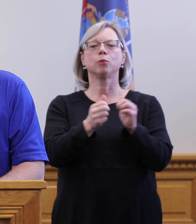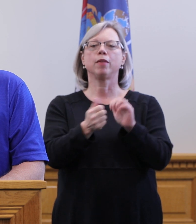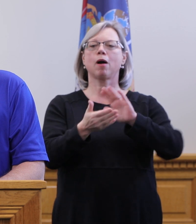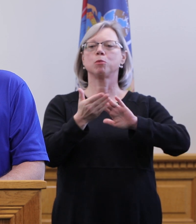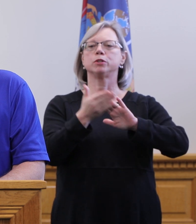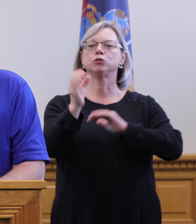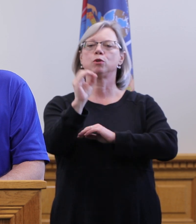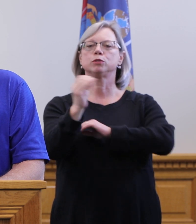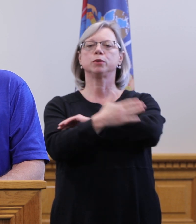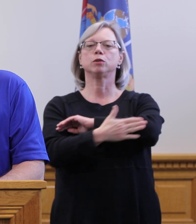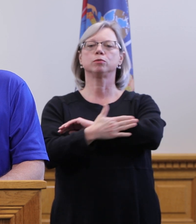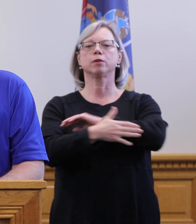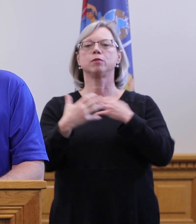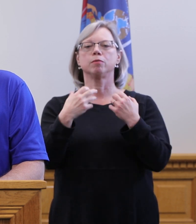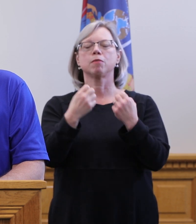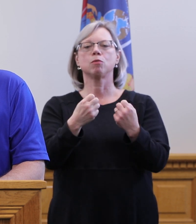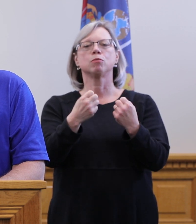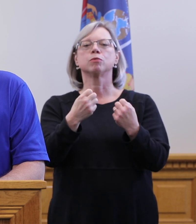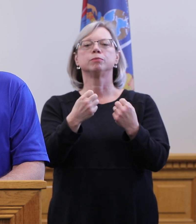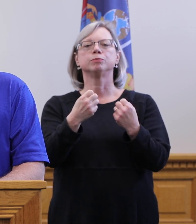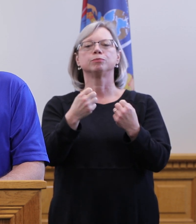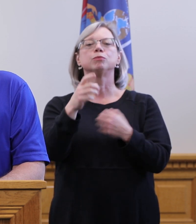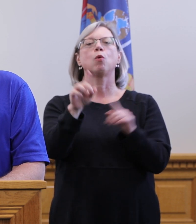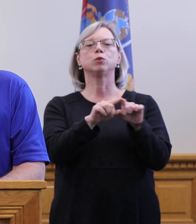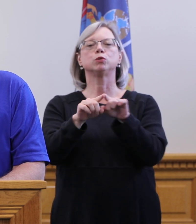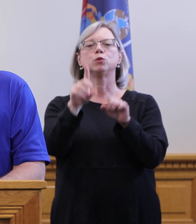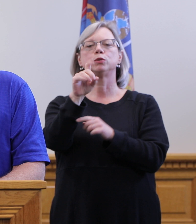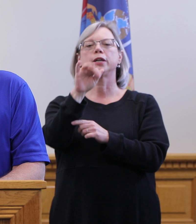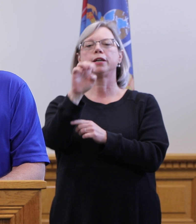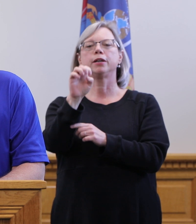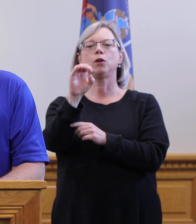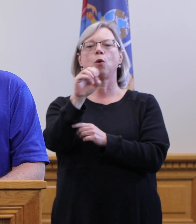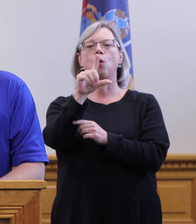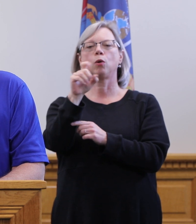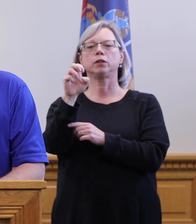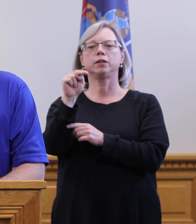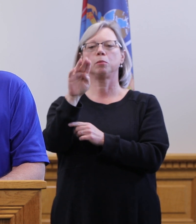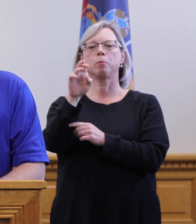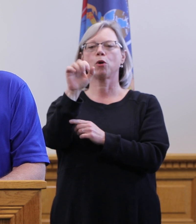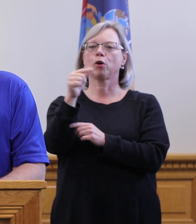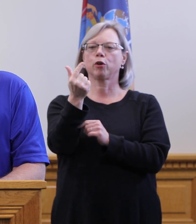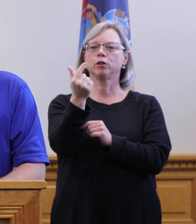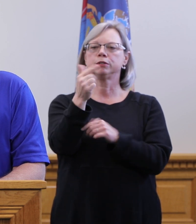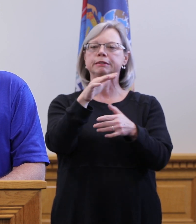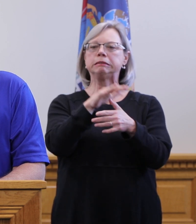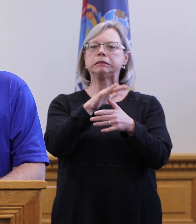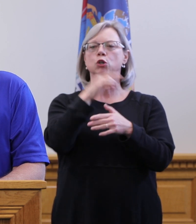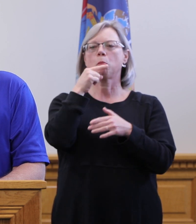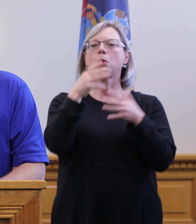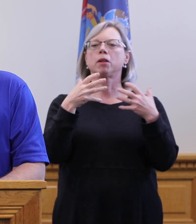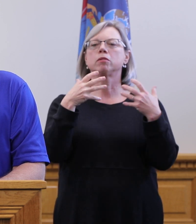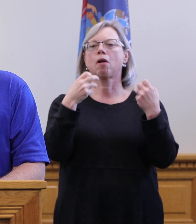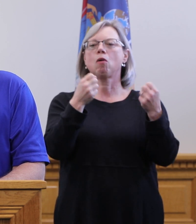Department. The COVID-19 pandemic has affected us in many ways. One being that reliable access to